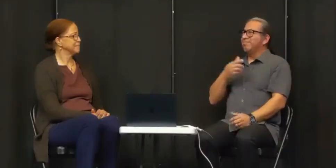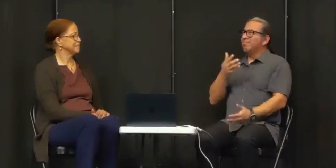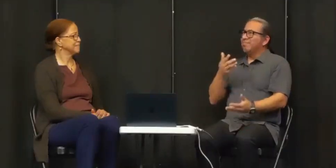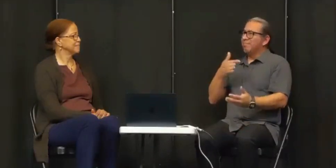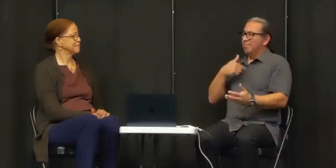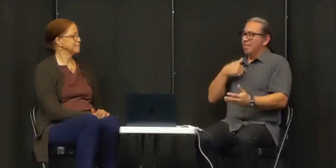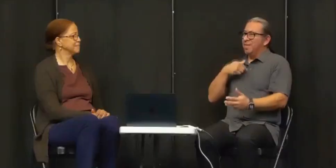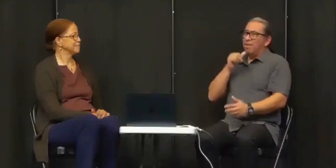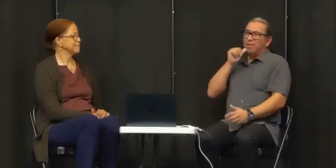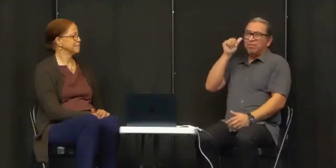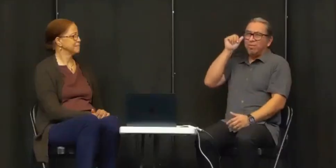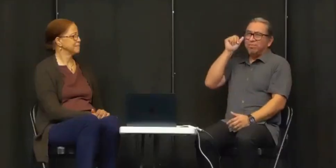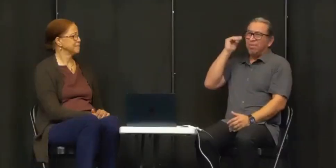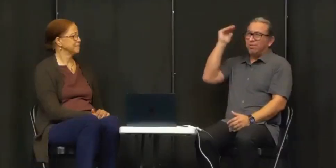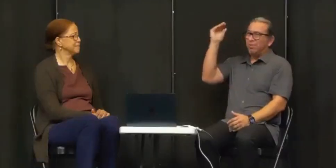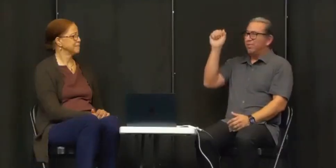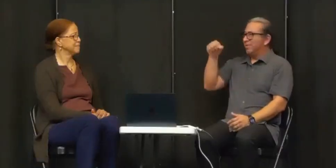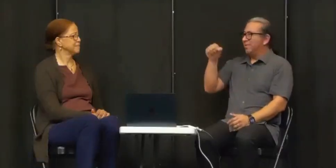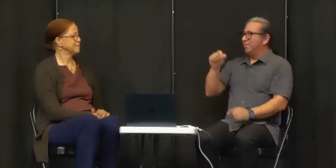me.